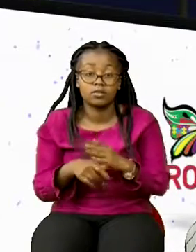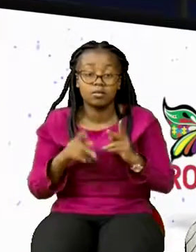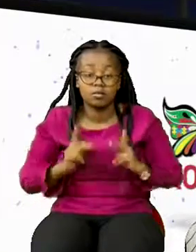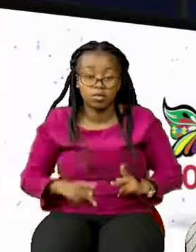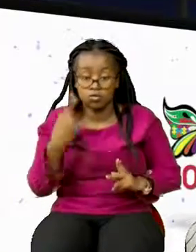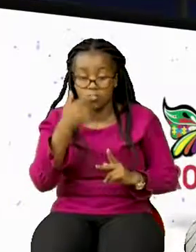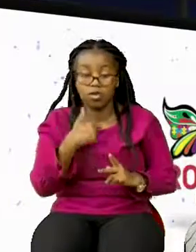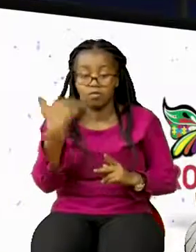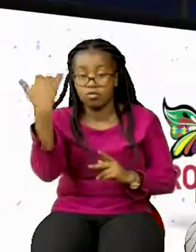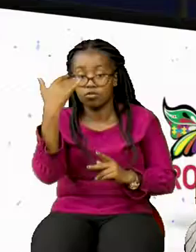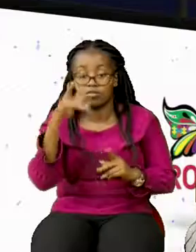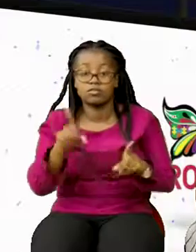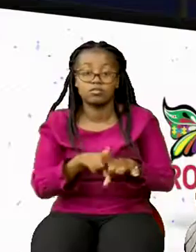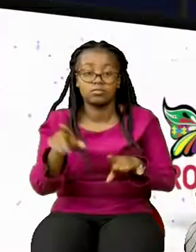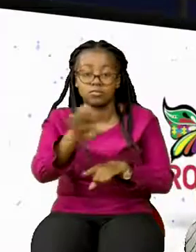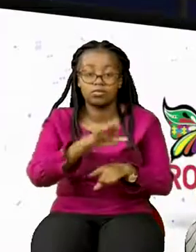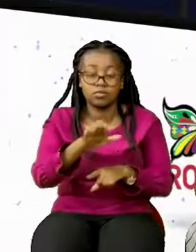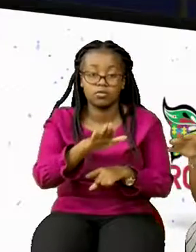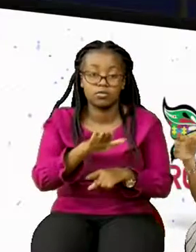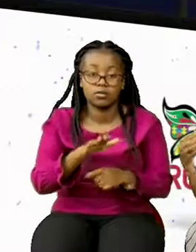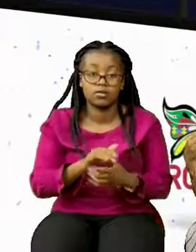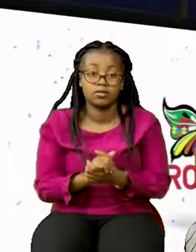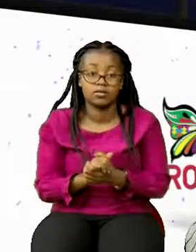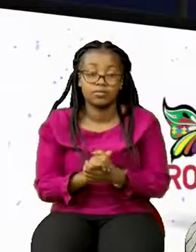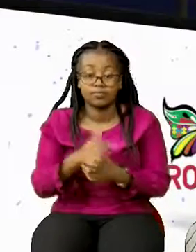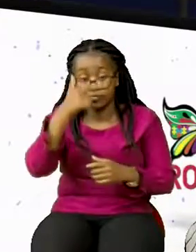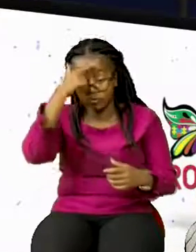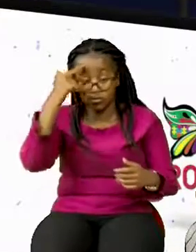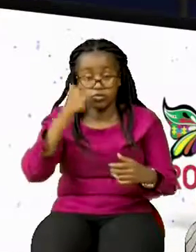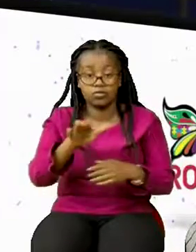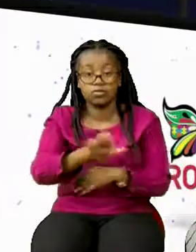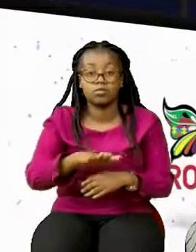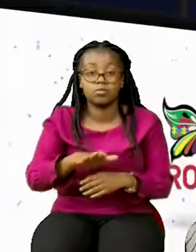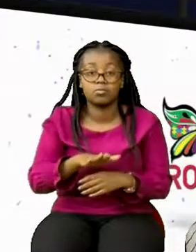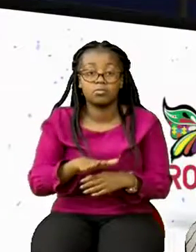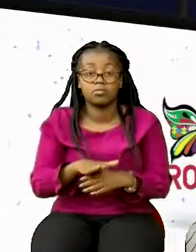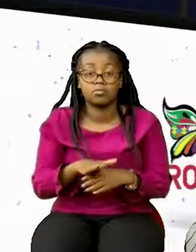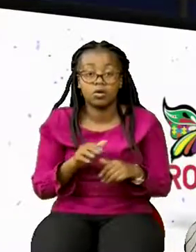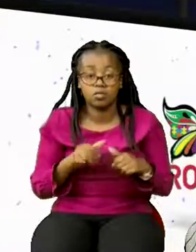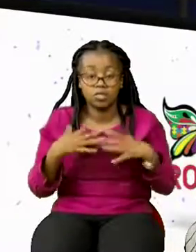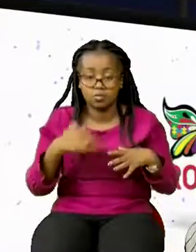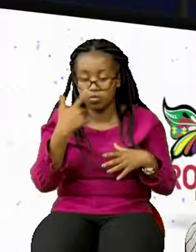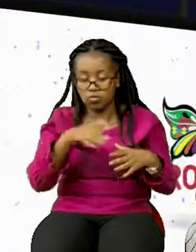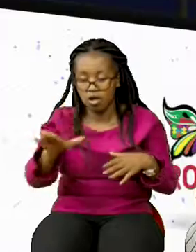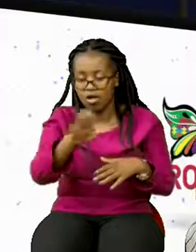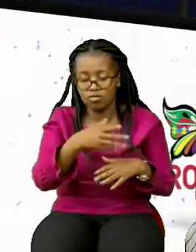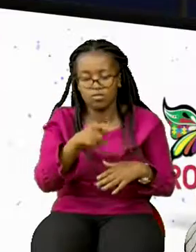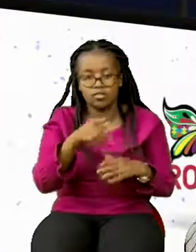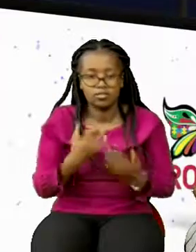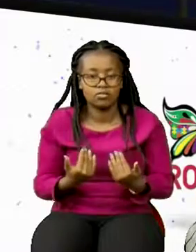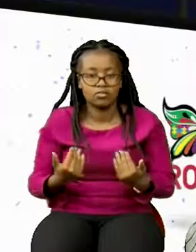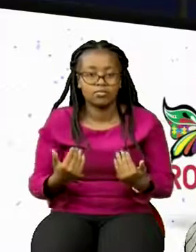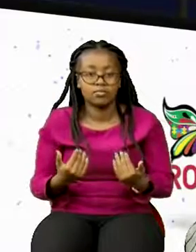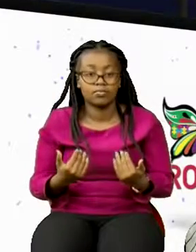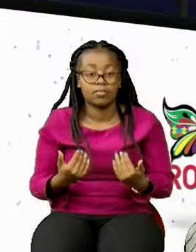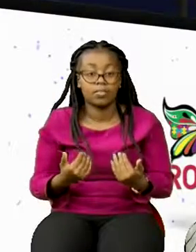who's autistic, also to the environment, because of the environment, and towards the people who are around him.